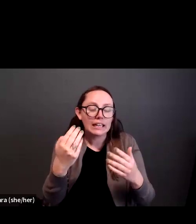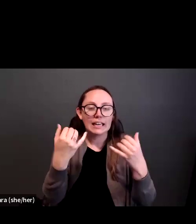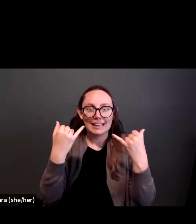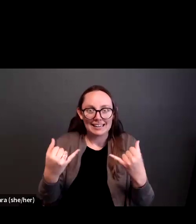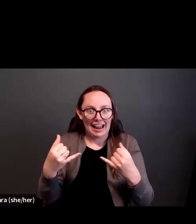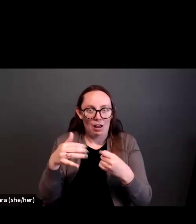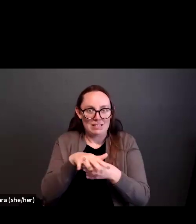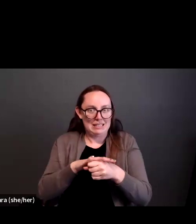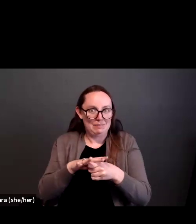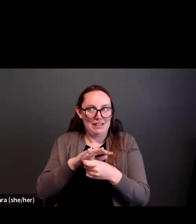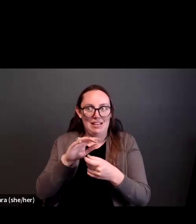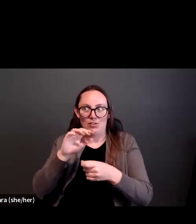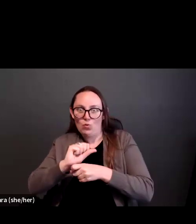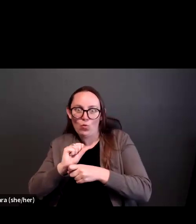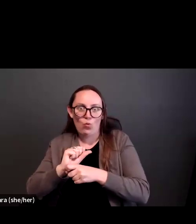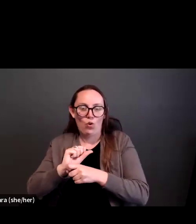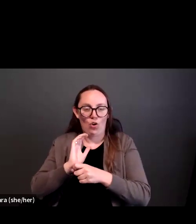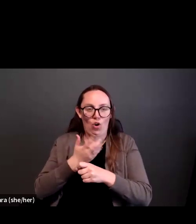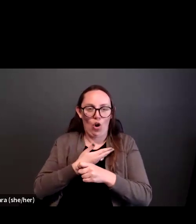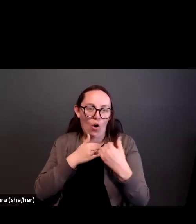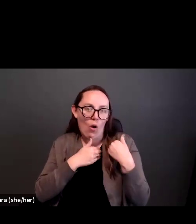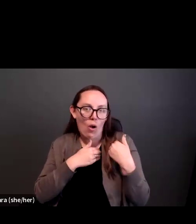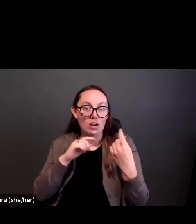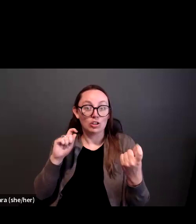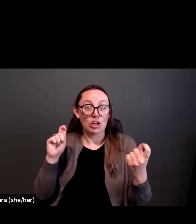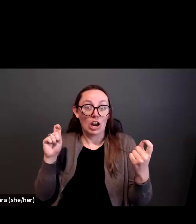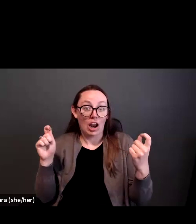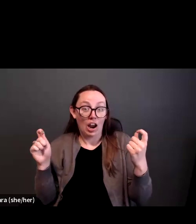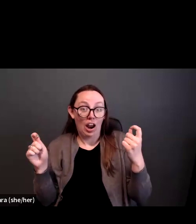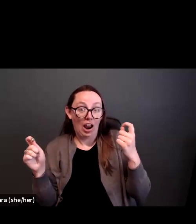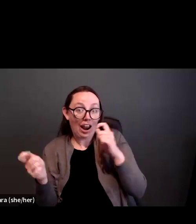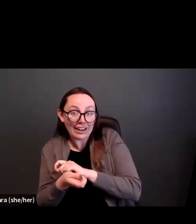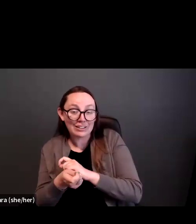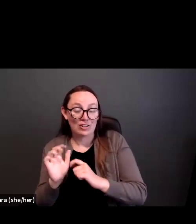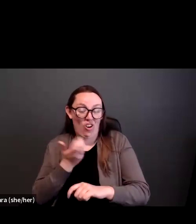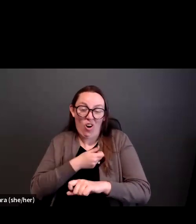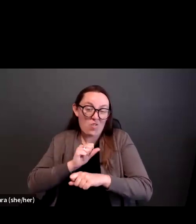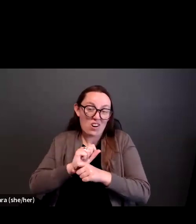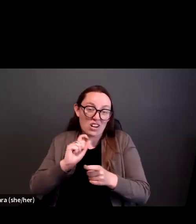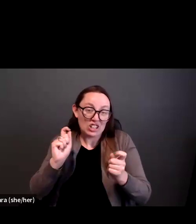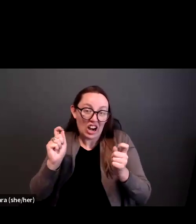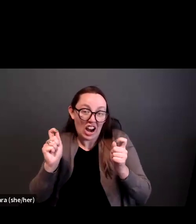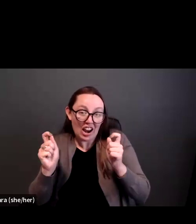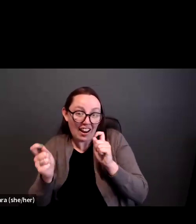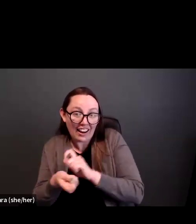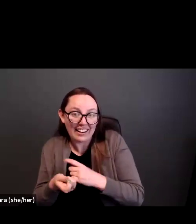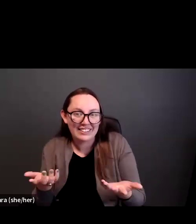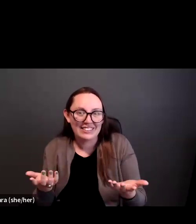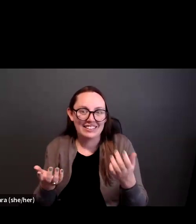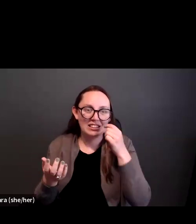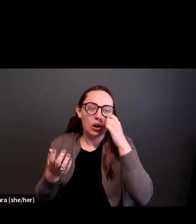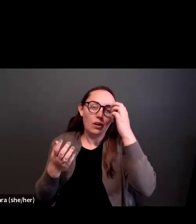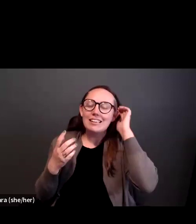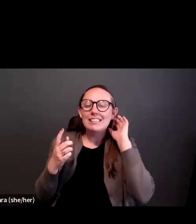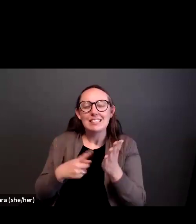is different, not be, better or worse, but like the work has also evolved too. So like getting hyper specific, I feel like